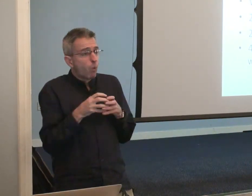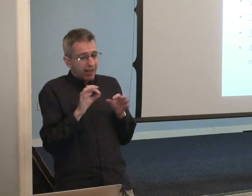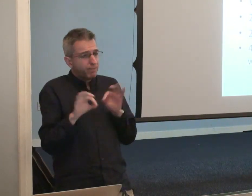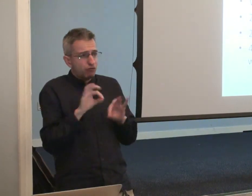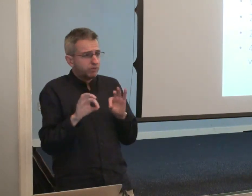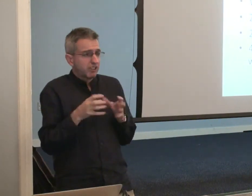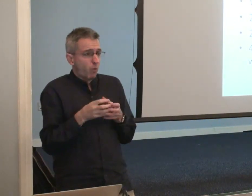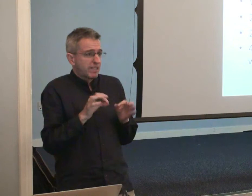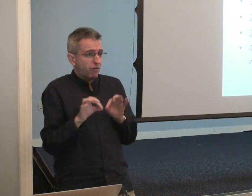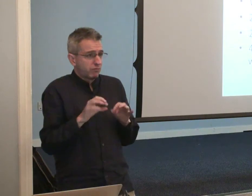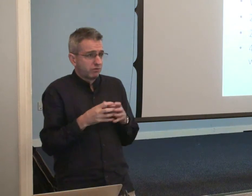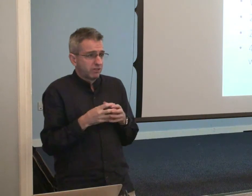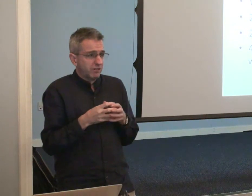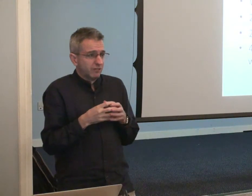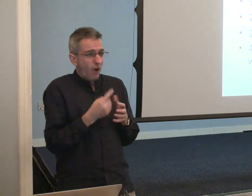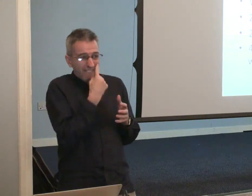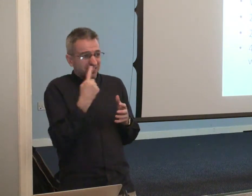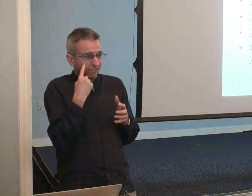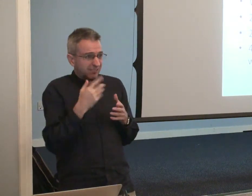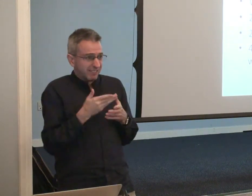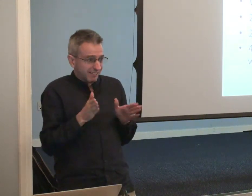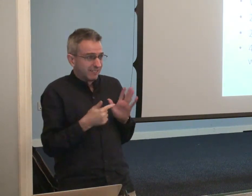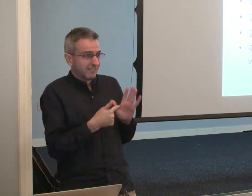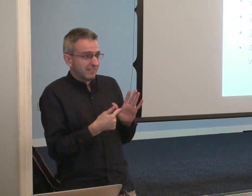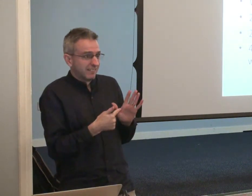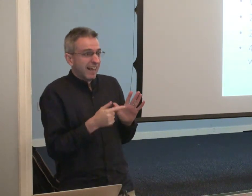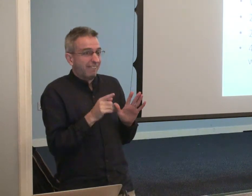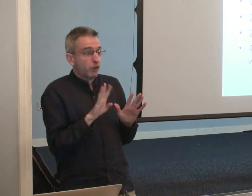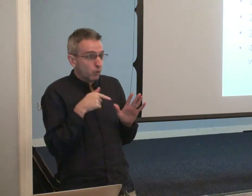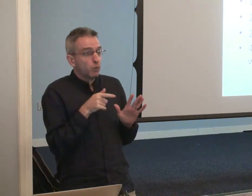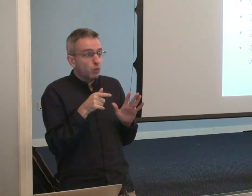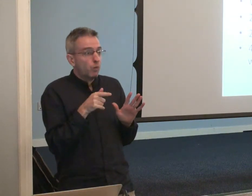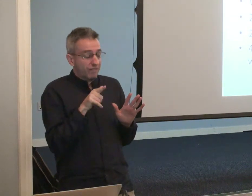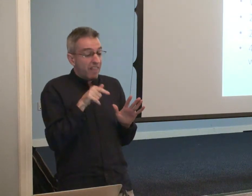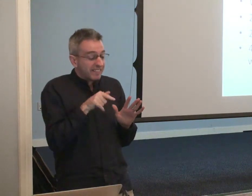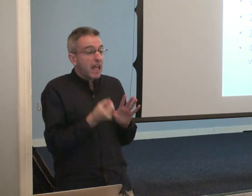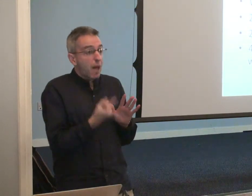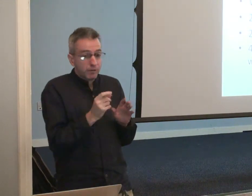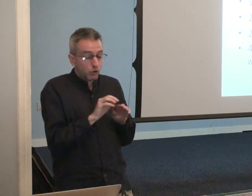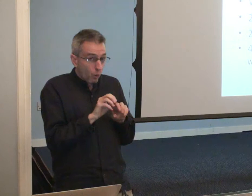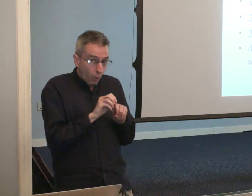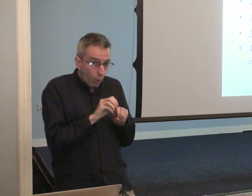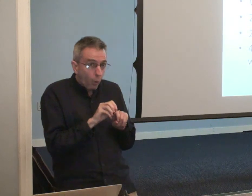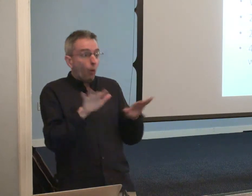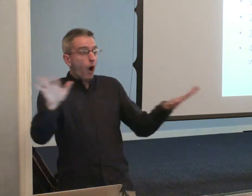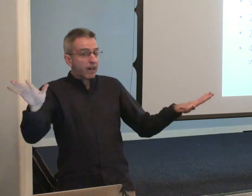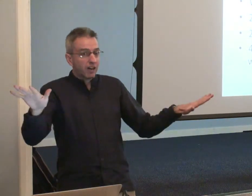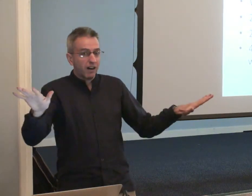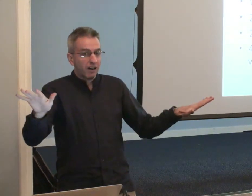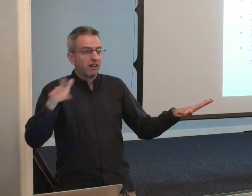Yes, I mean, it was a very small experiment with a very small group of participants, and we just wanted to really to see if it was possible